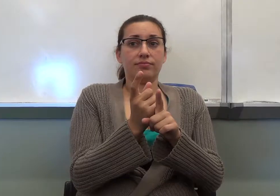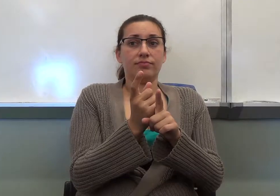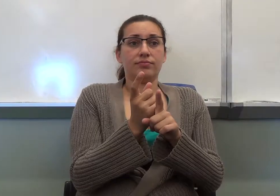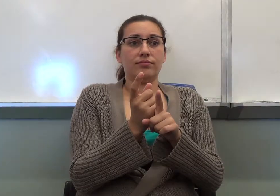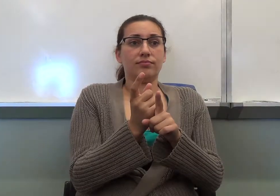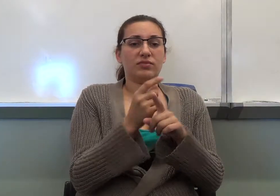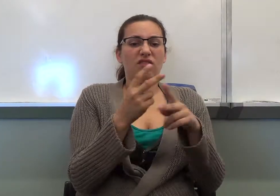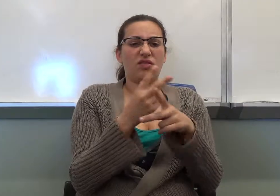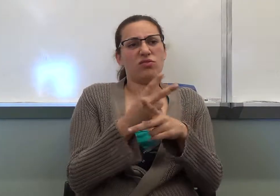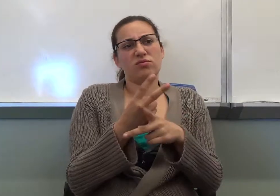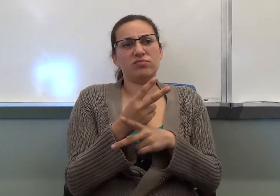up here?